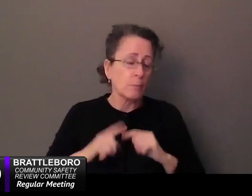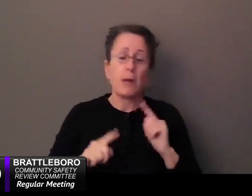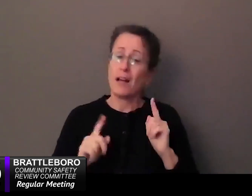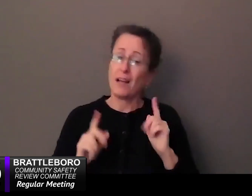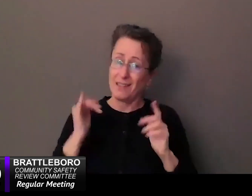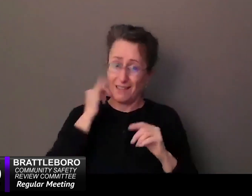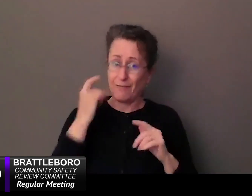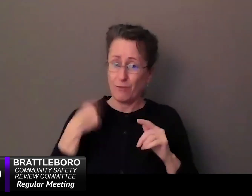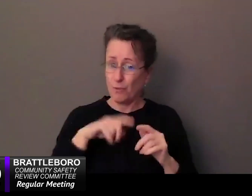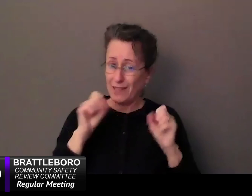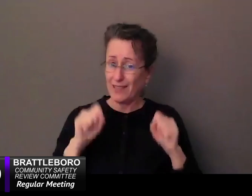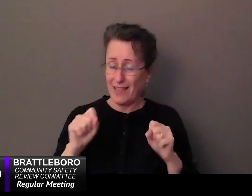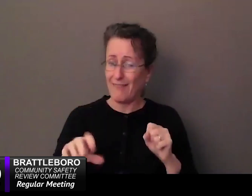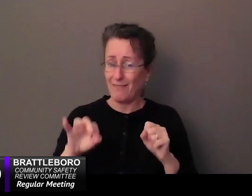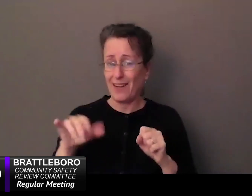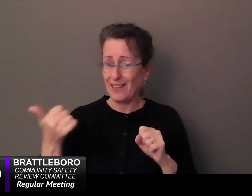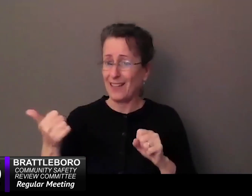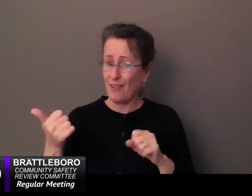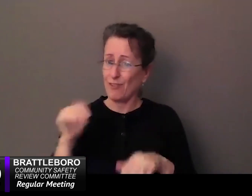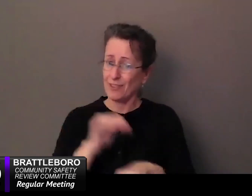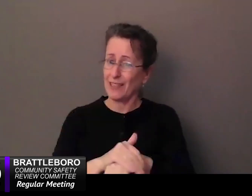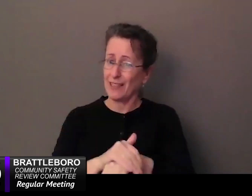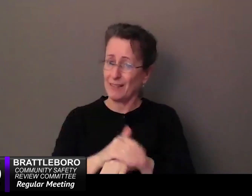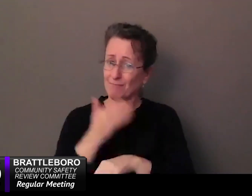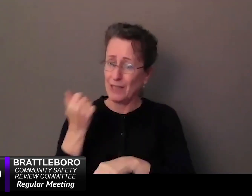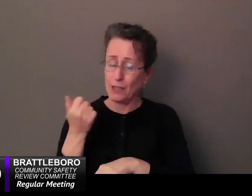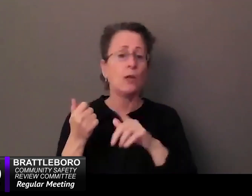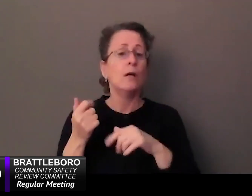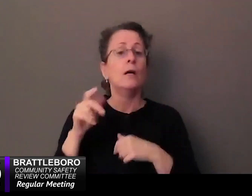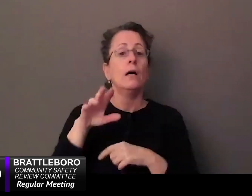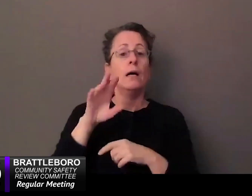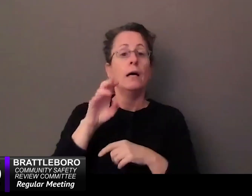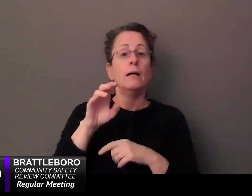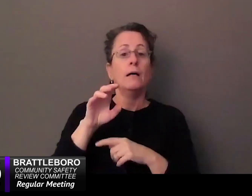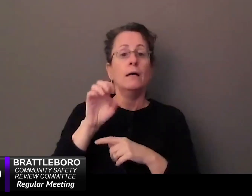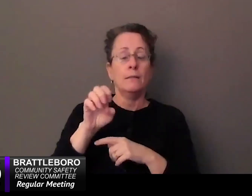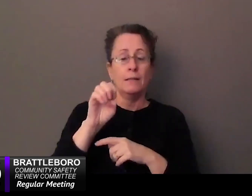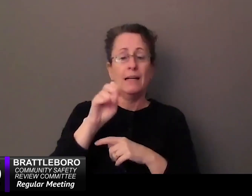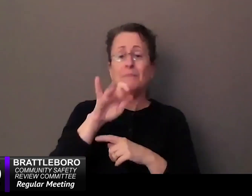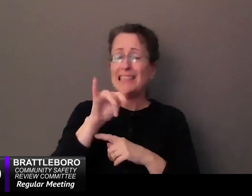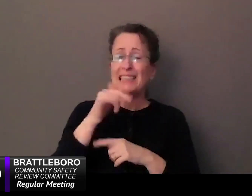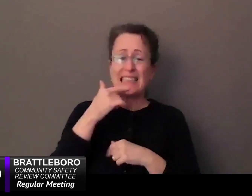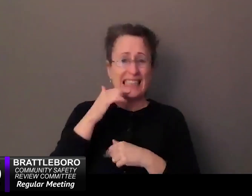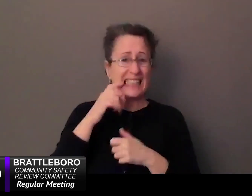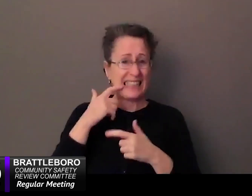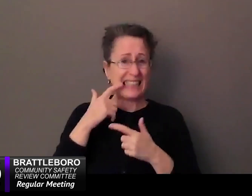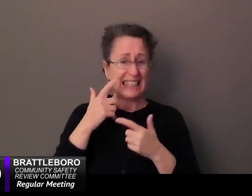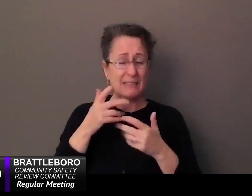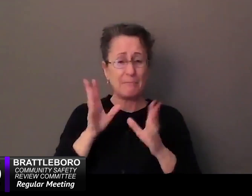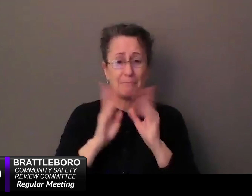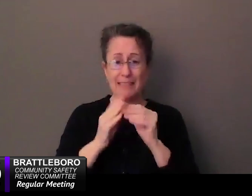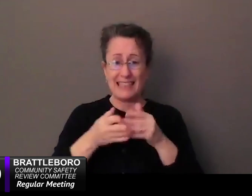I want to honor the time. So I think at this point, I think we might have to go to a doodle poll